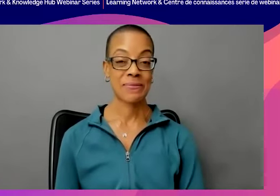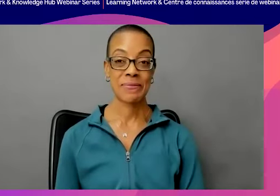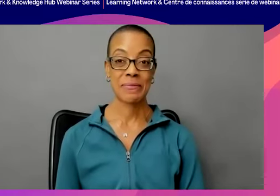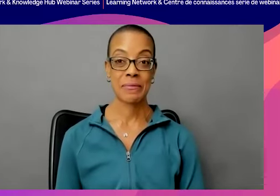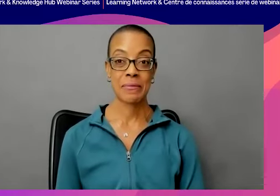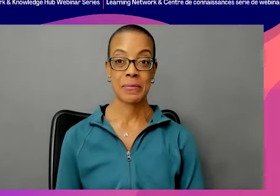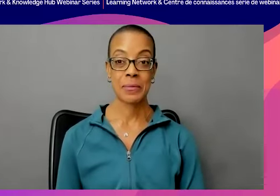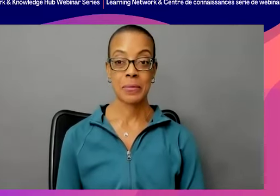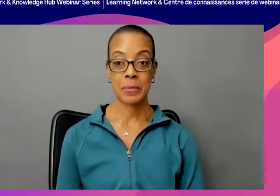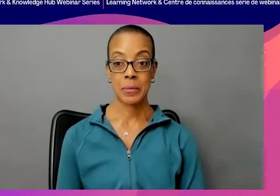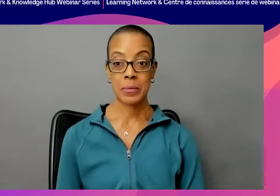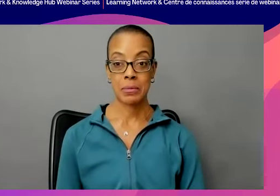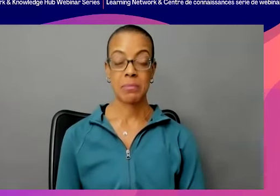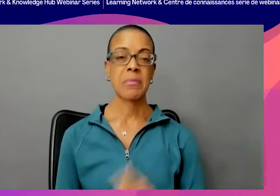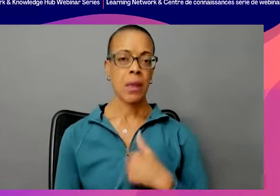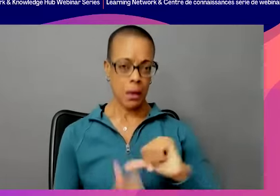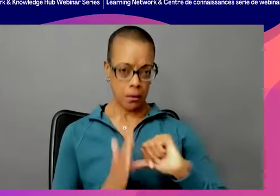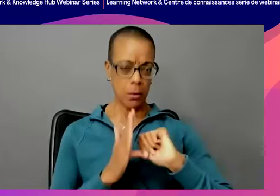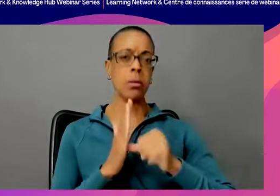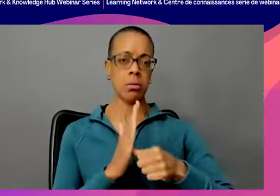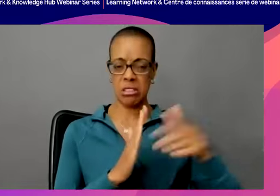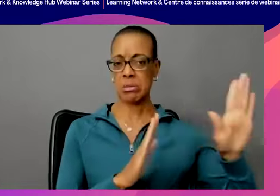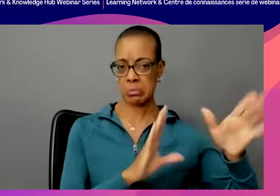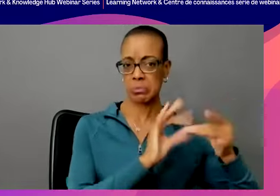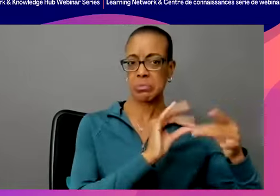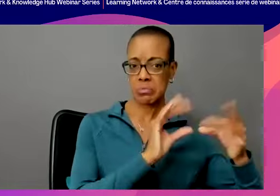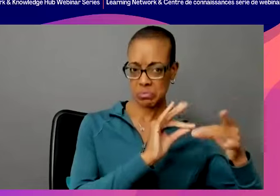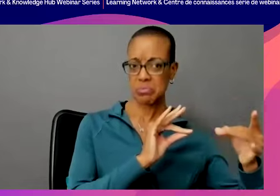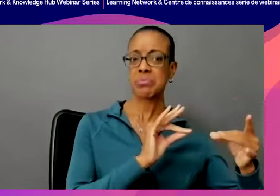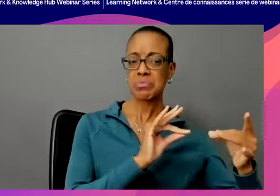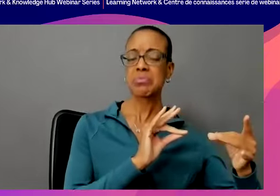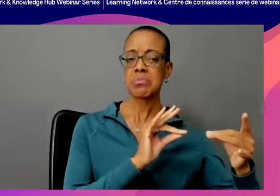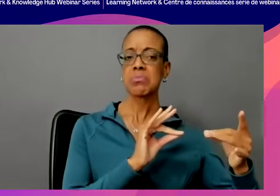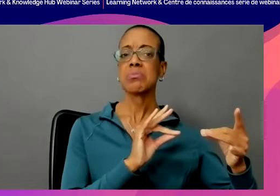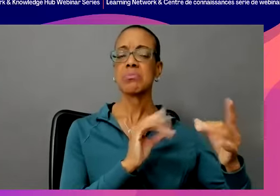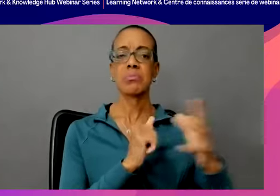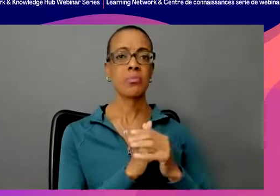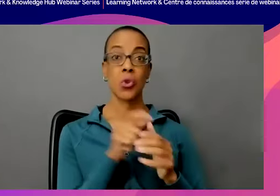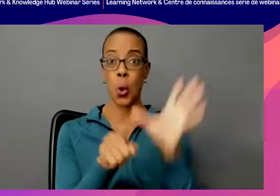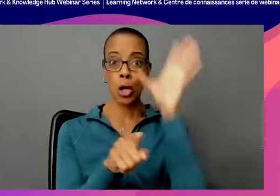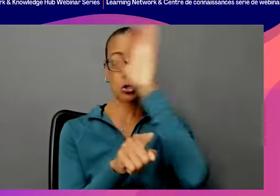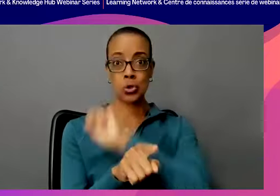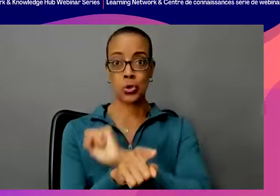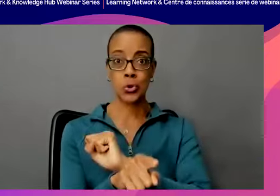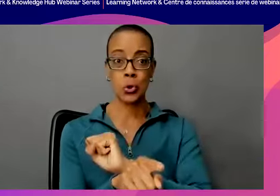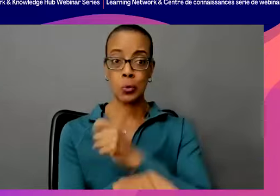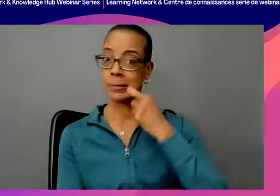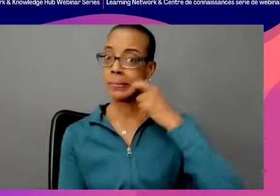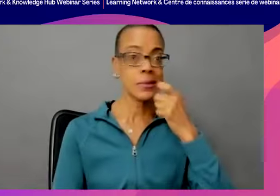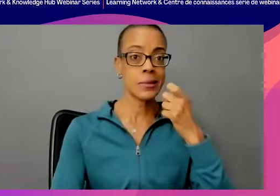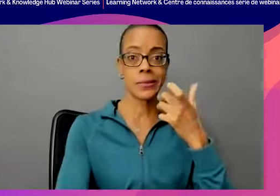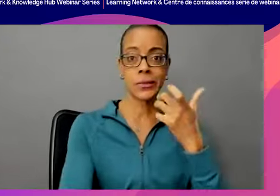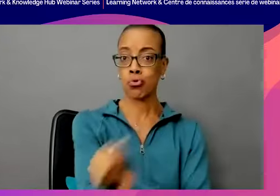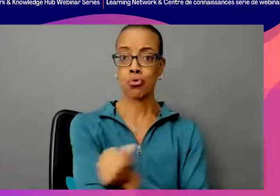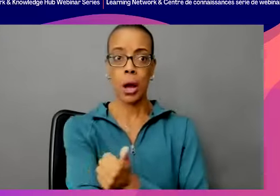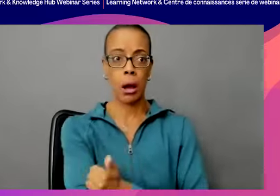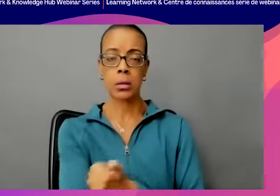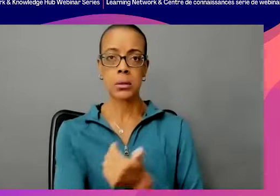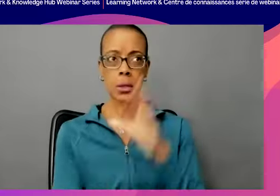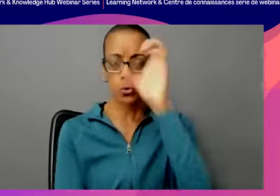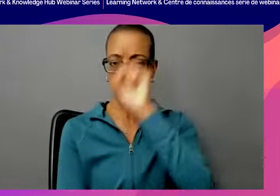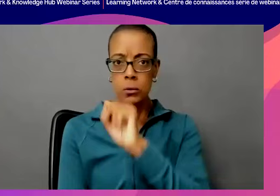Yes, I'd like to reiterate some of what Carrie has said. So don't assume she's using drugs. And even if this young mother is,